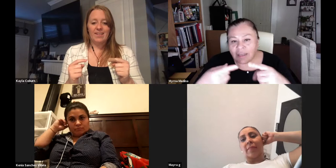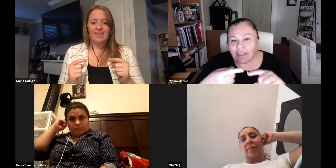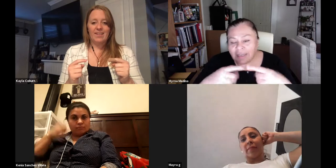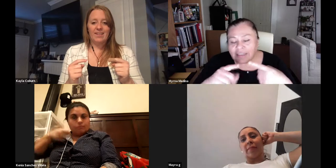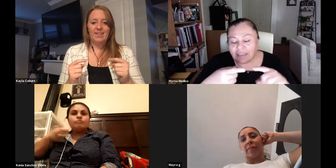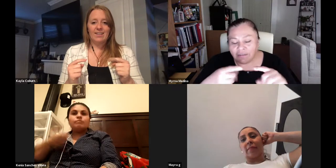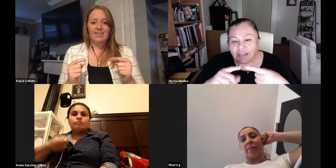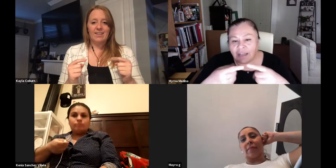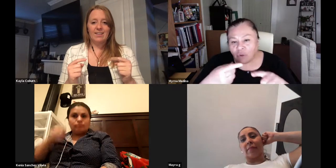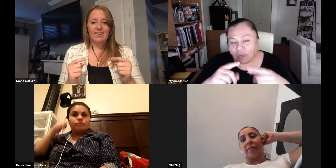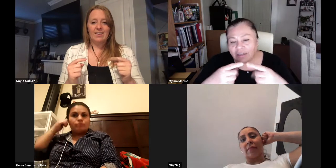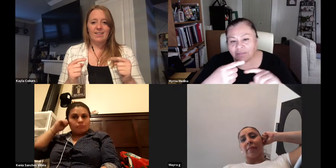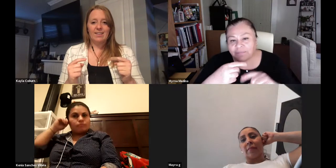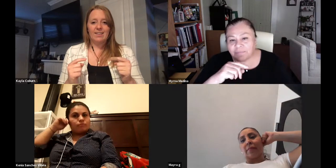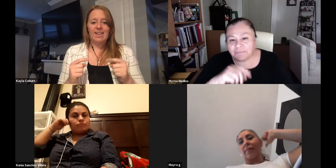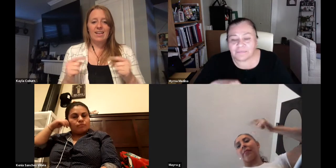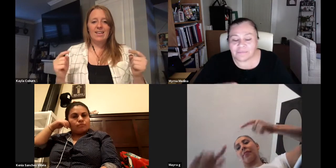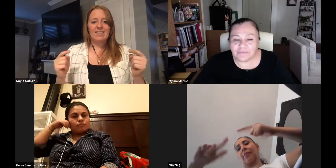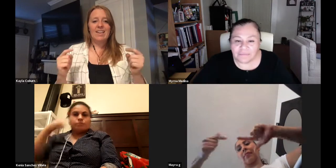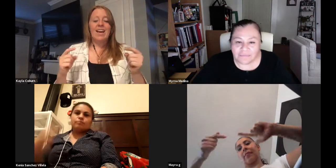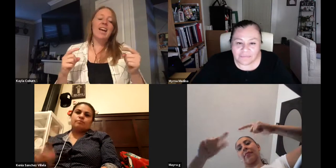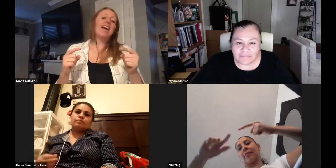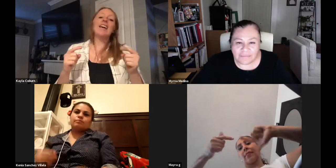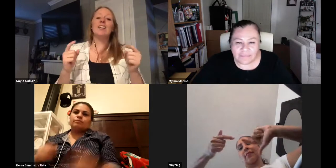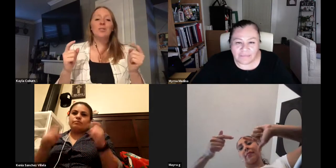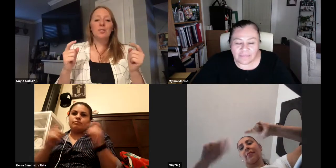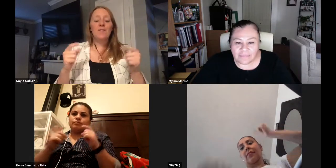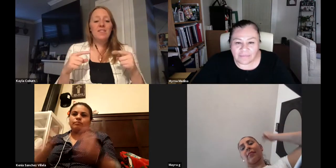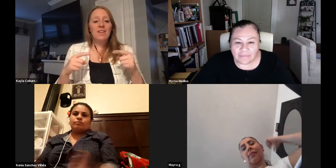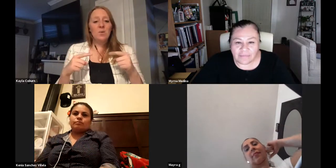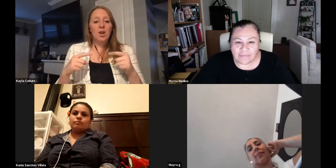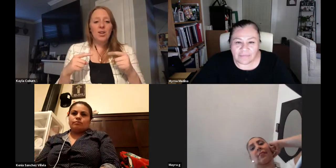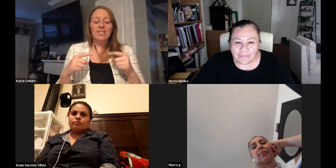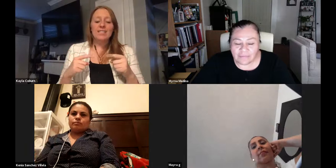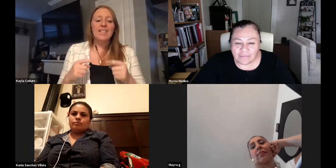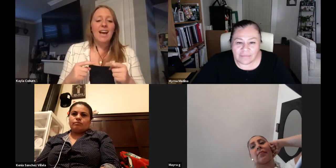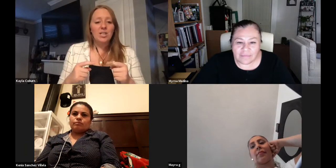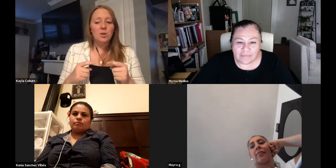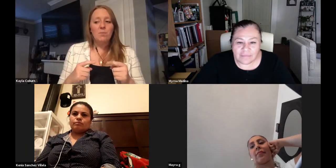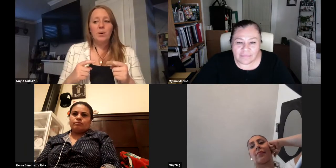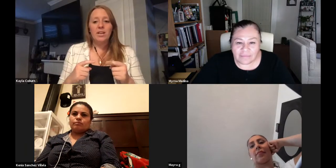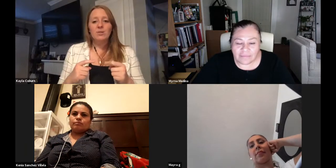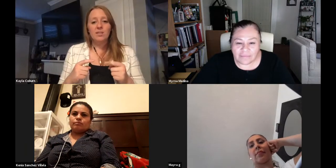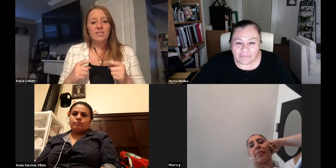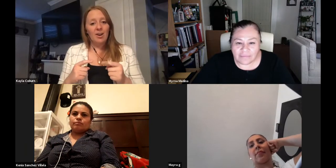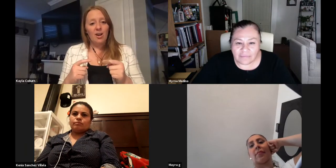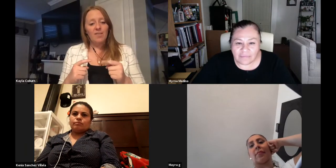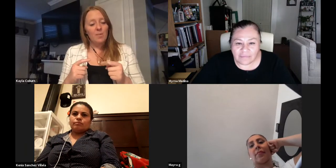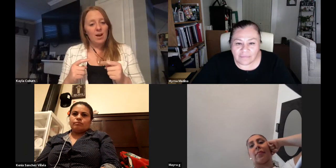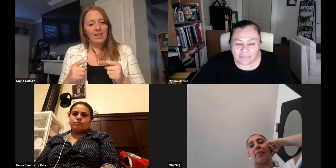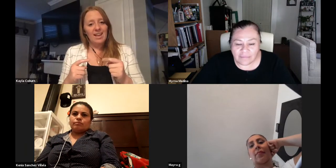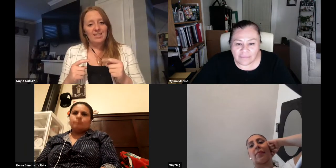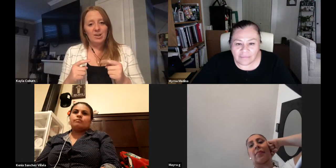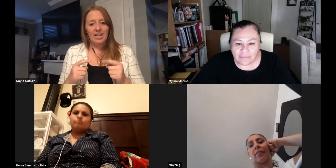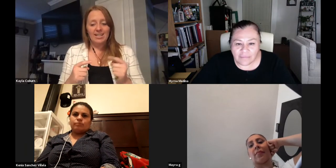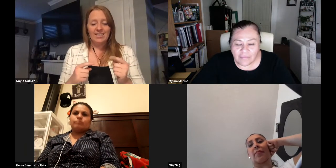saber qué significa doler. Yes. And the fun thing with hurt is that you can put it towards the area of your